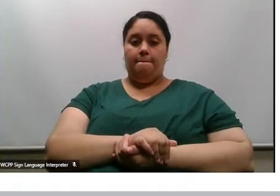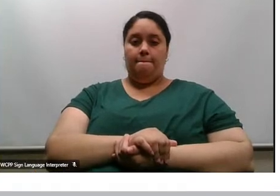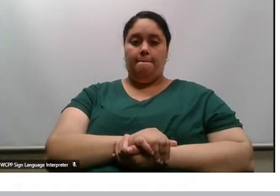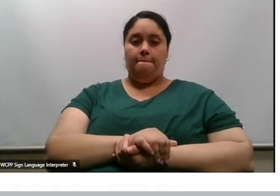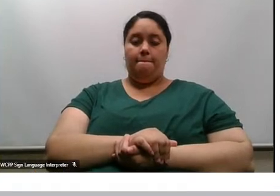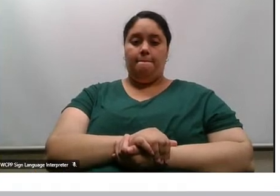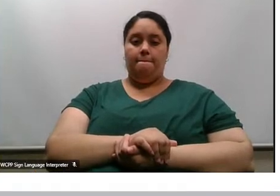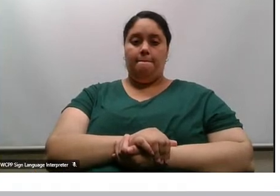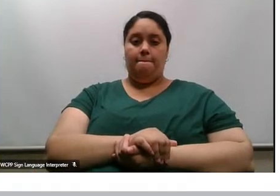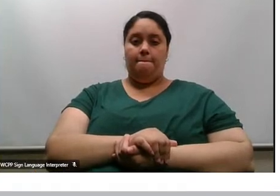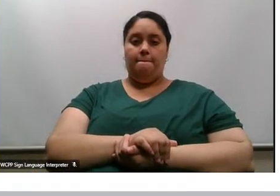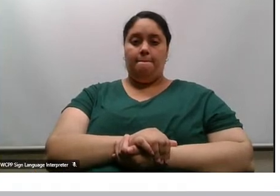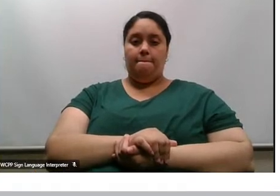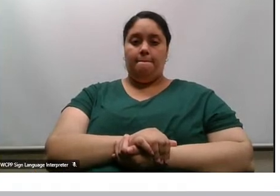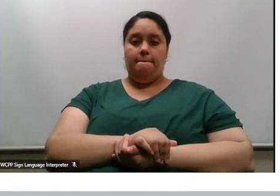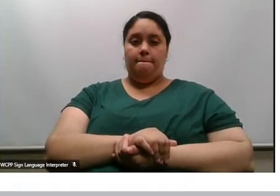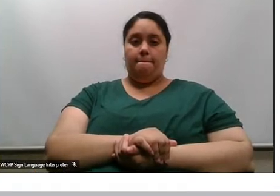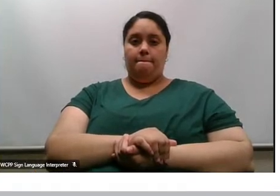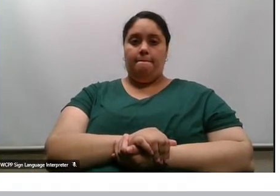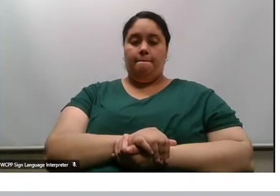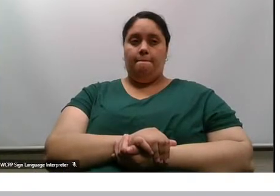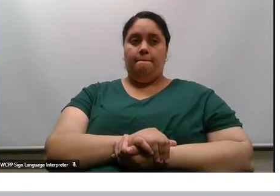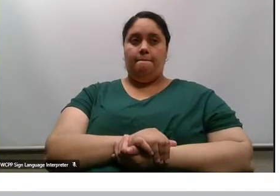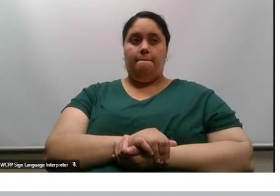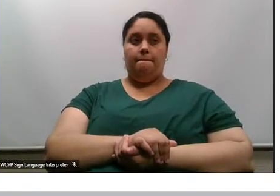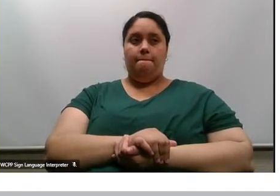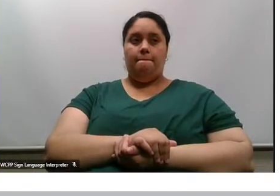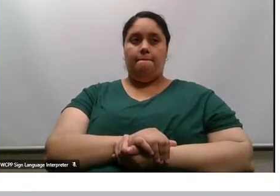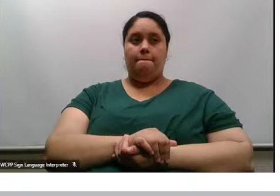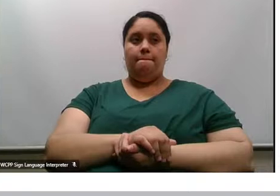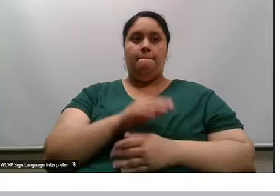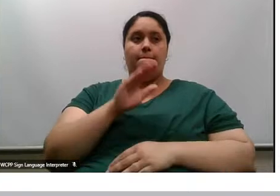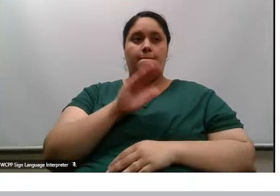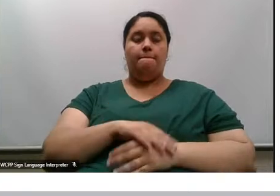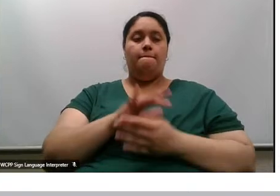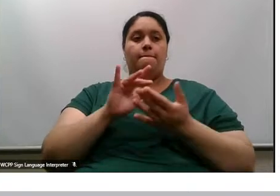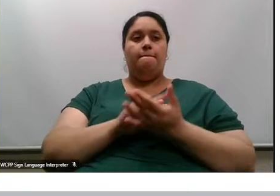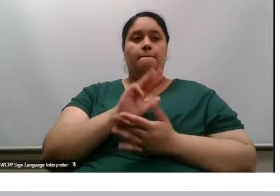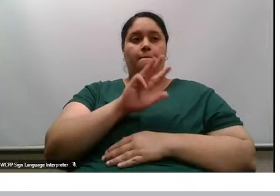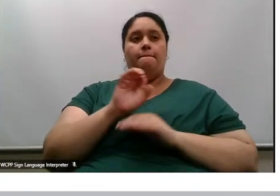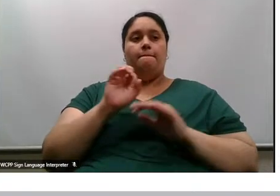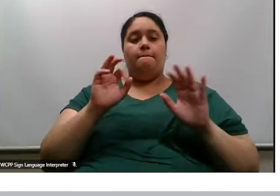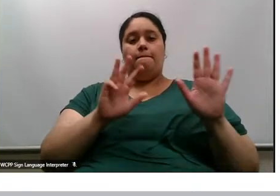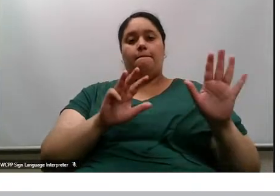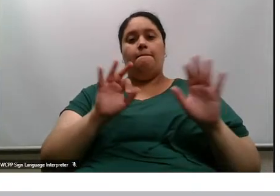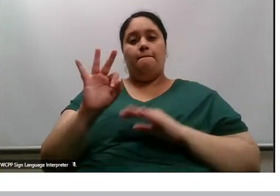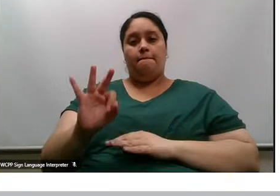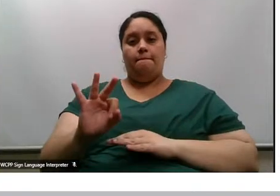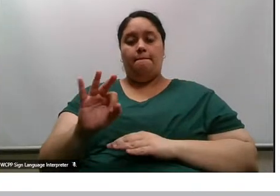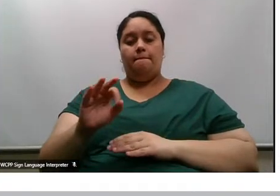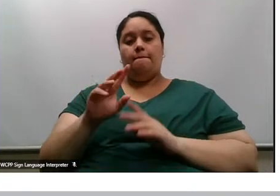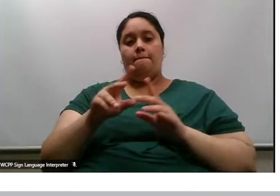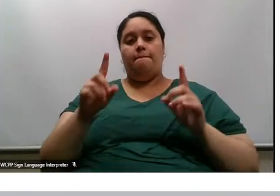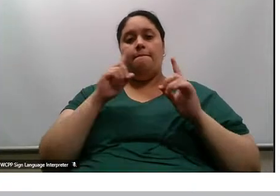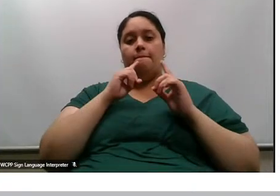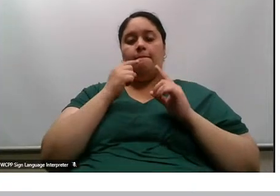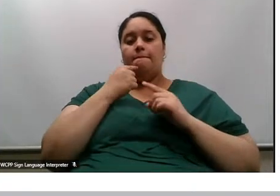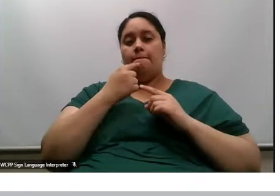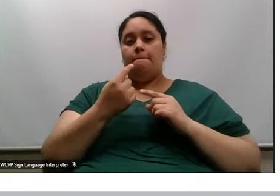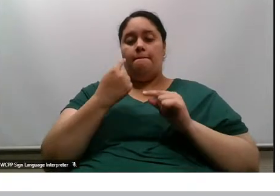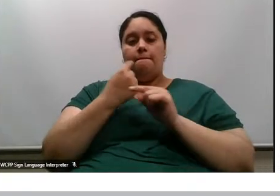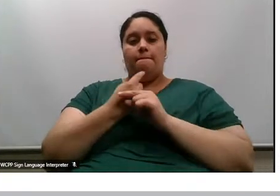Then on page 93, the department, it says that it has moved from compliance only oversight